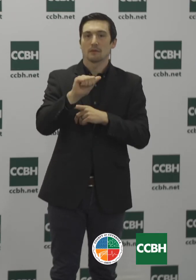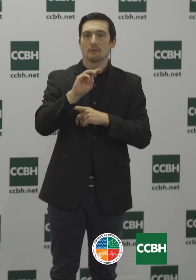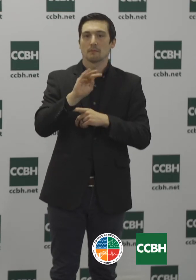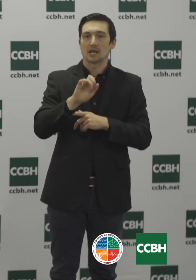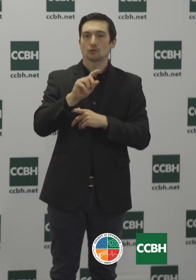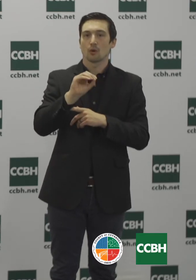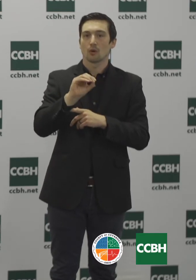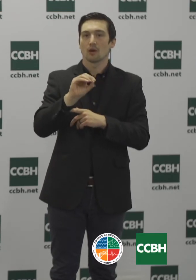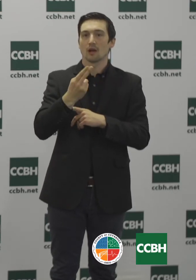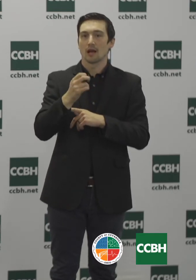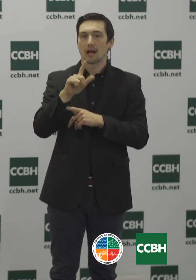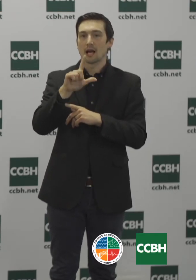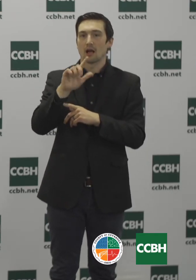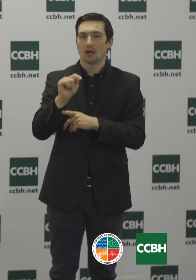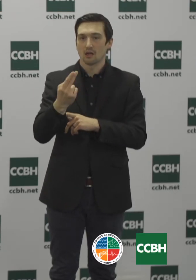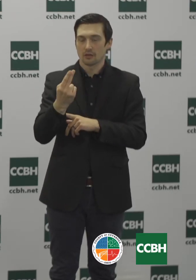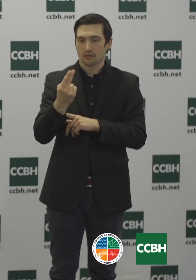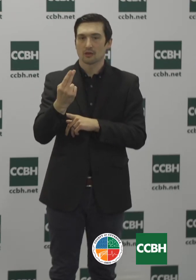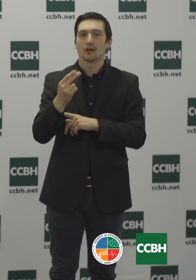wecare@metrohealth.org. That's